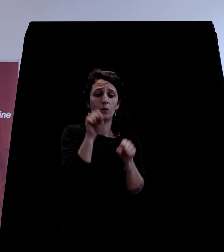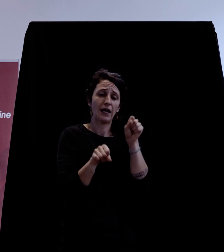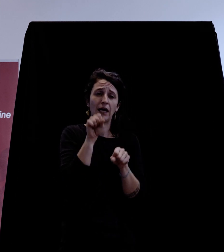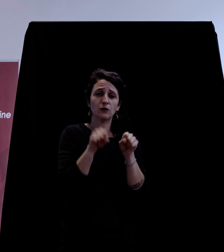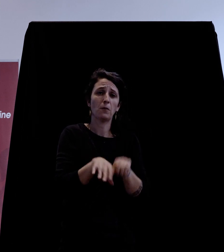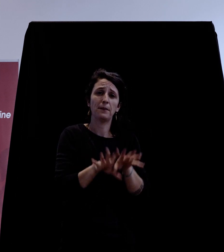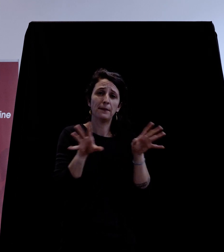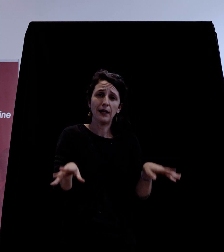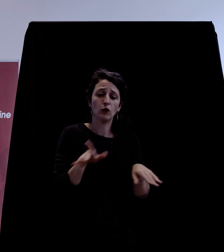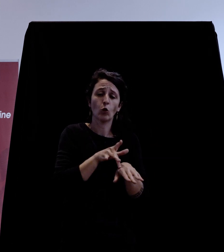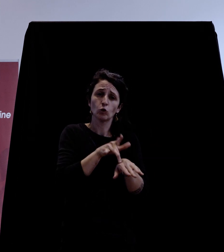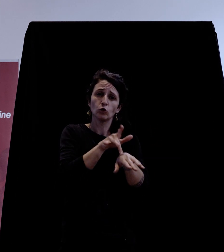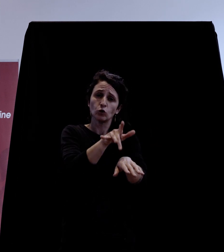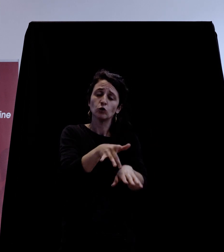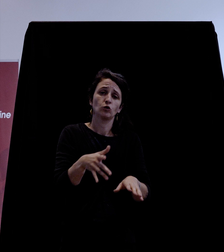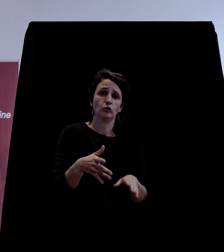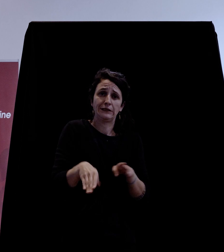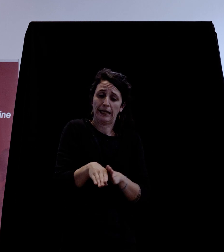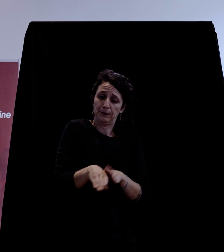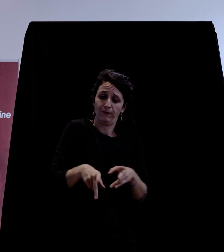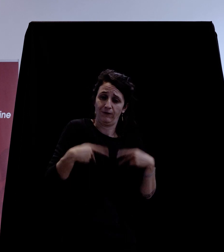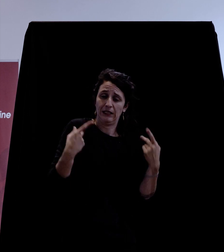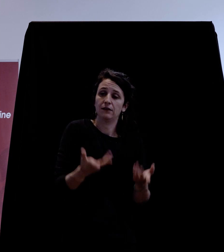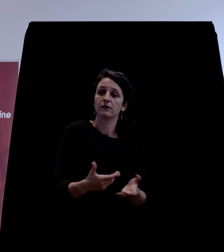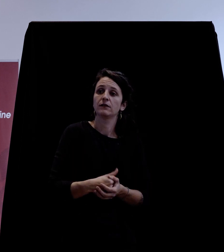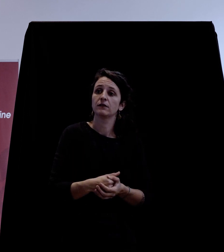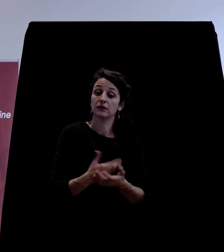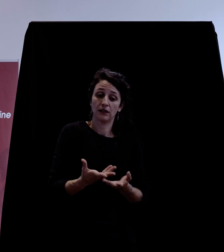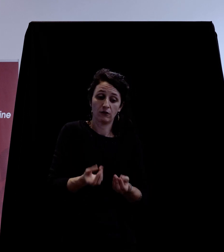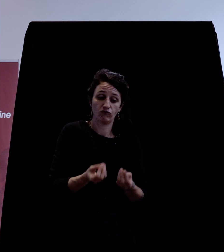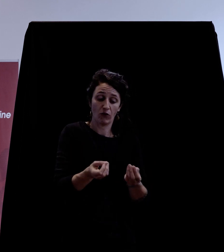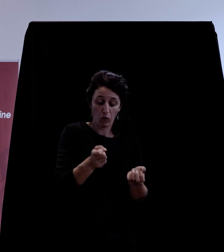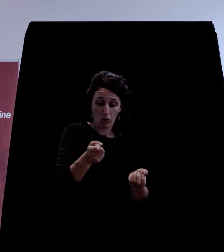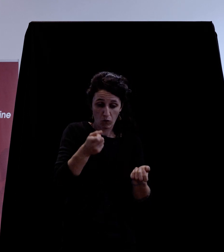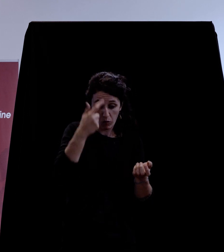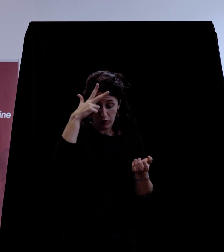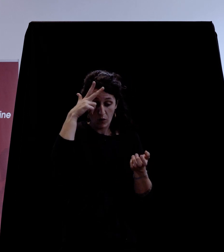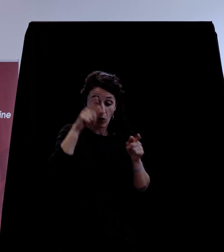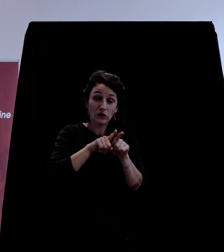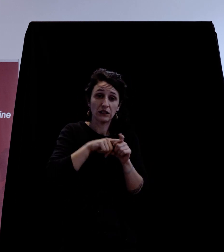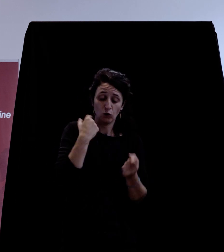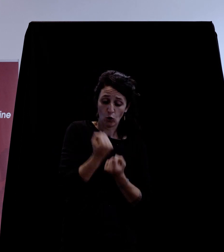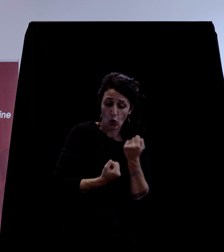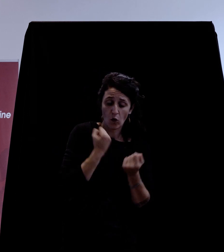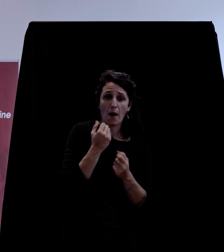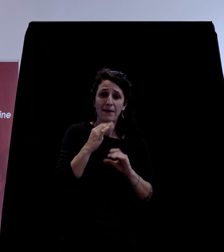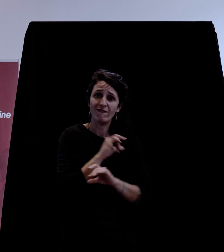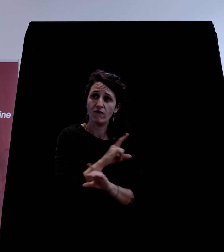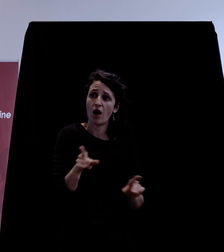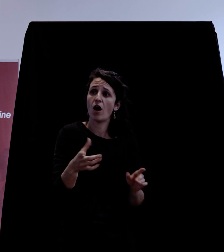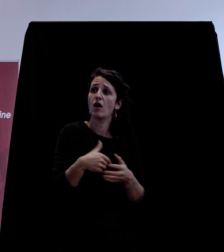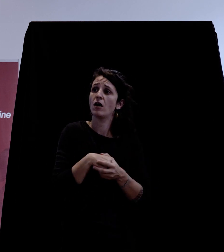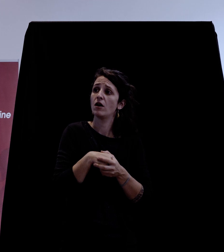that? The anesthesia, the pain, discomfort, fear on the part of parents, and kids can pick up on